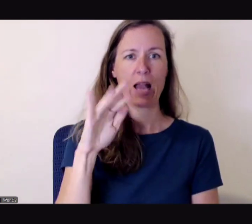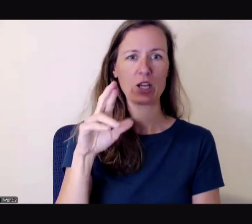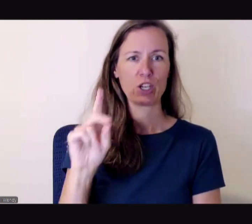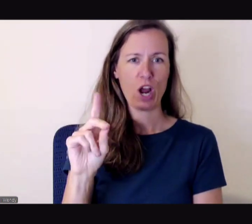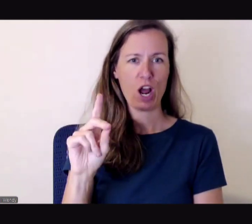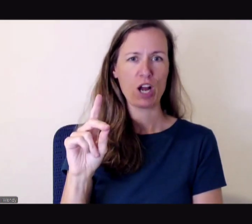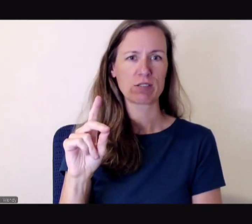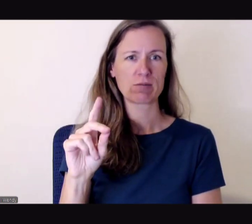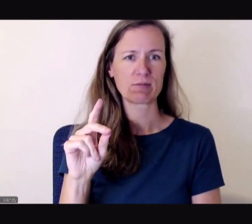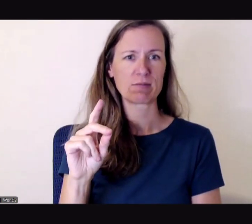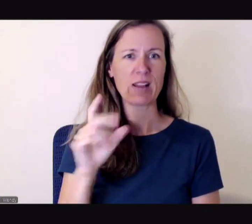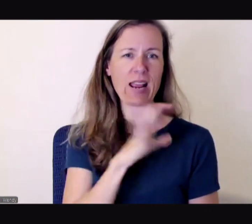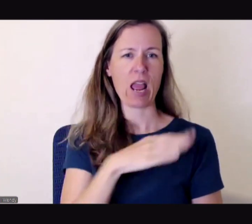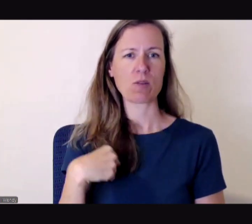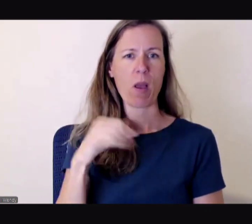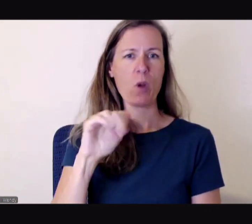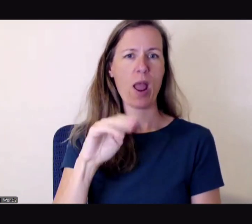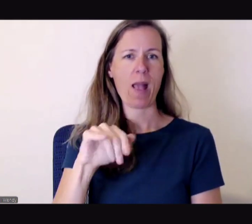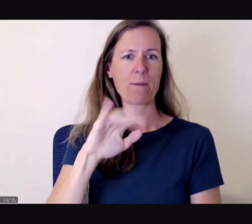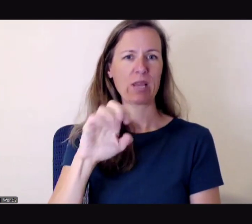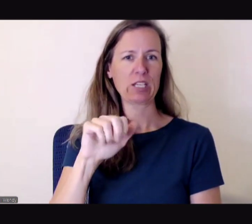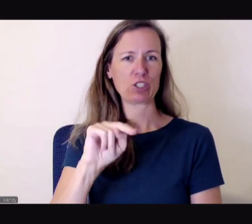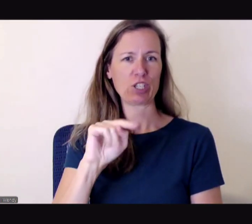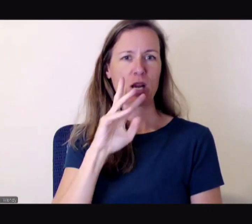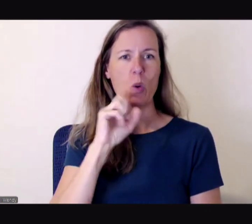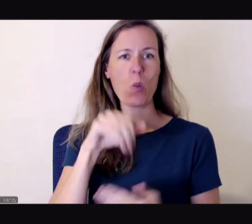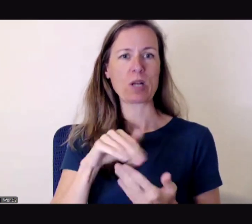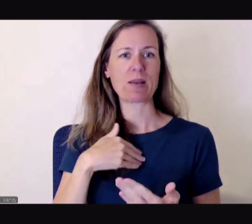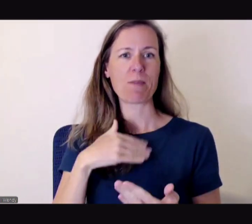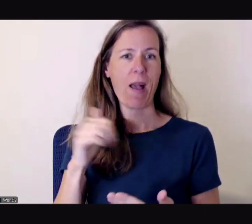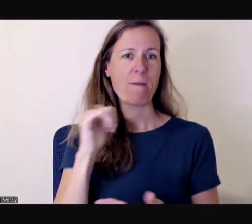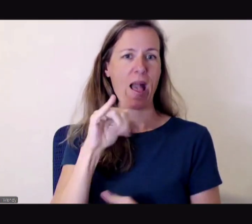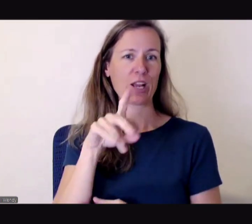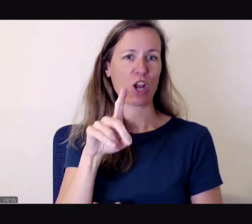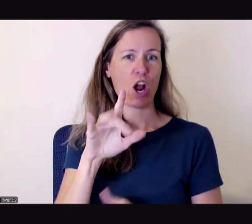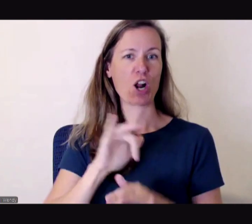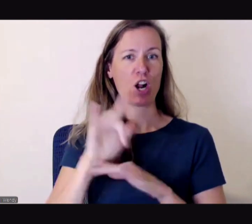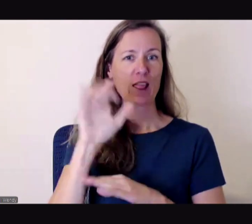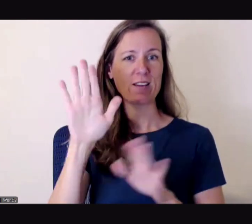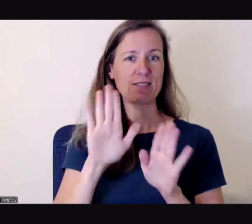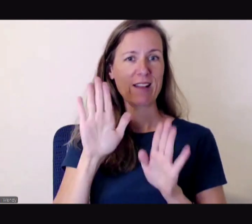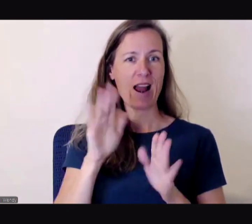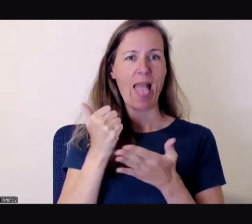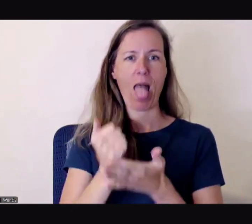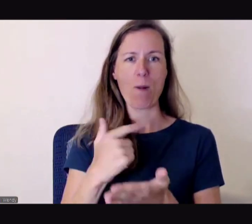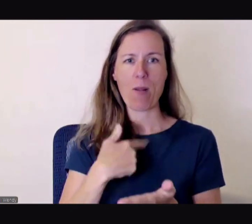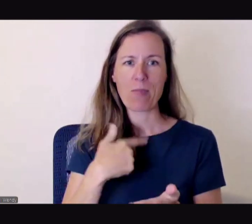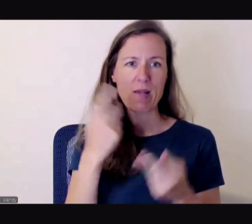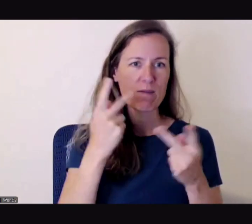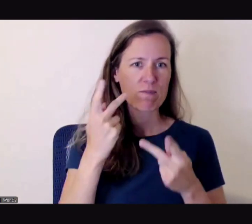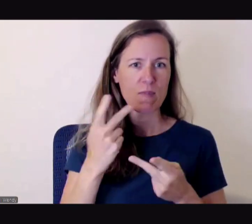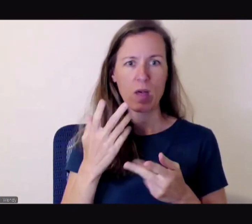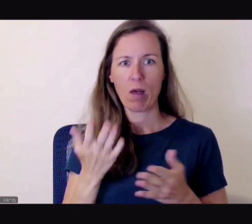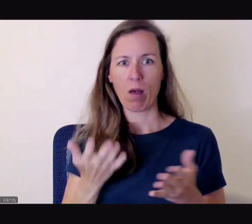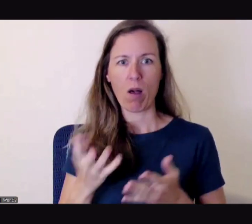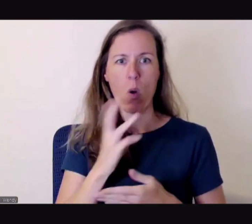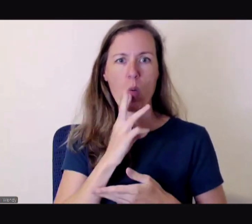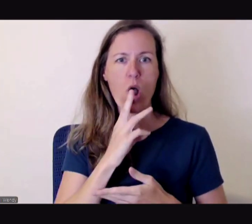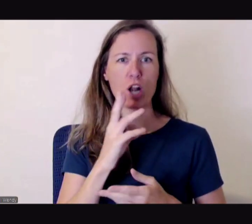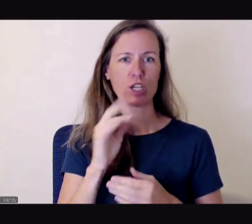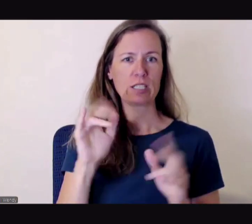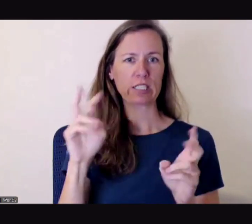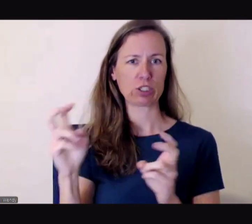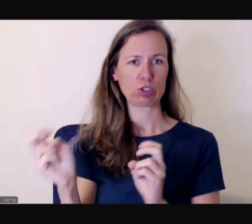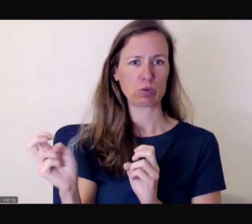level of commitment from re-elected Councilwoman Nicole Briner, as she has addressed and responded to my messages for help or guidance well after business